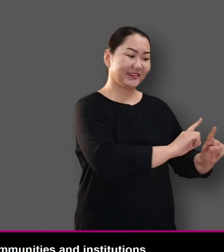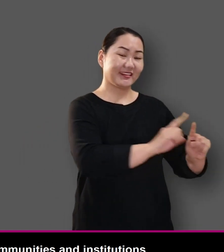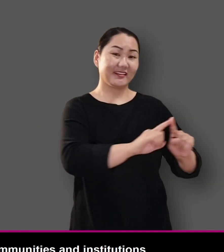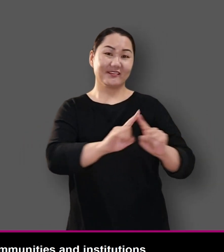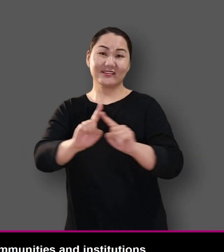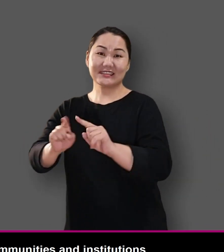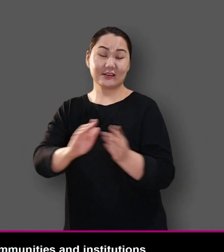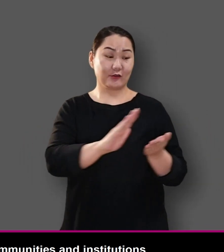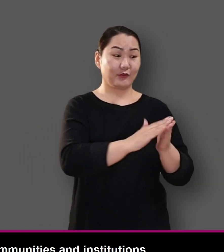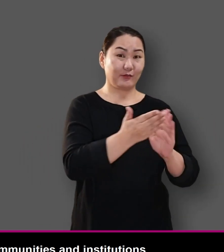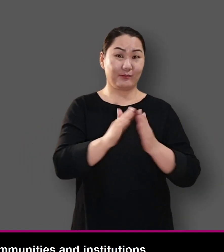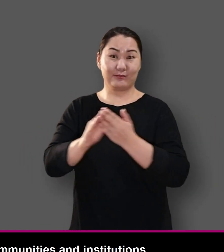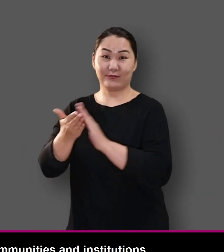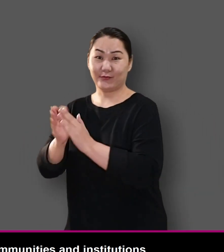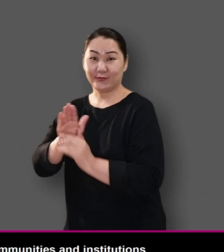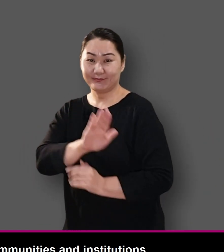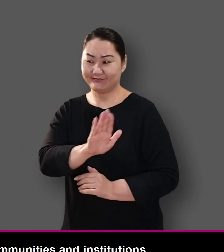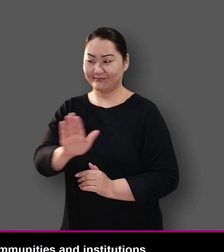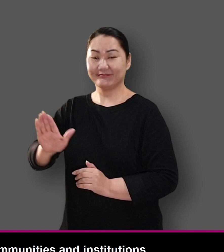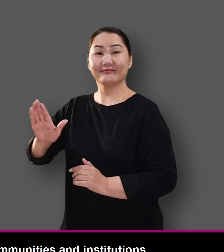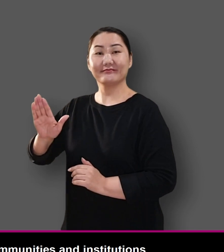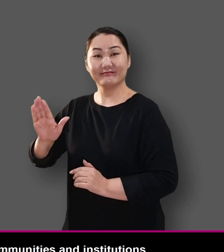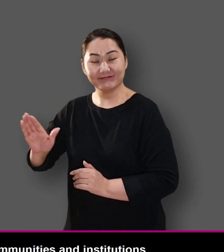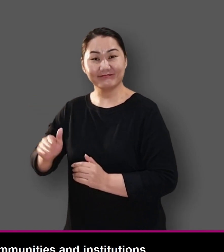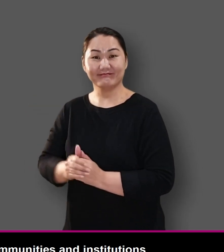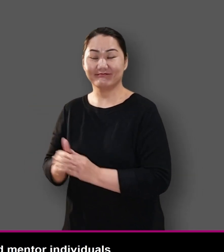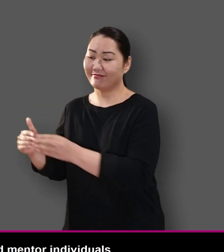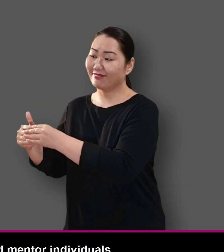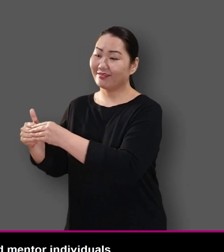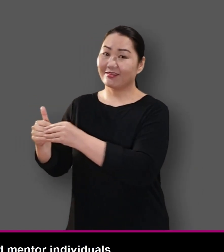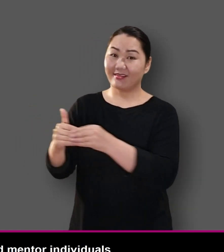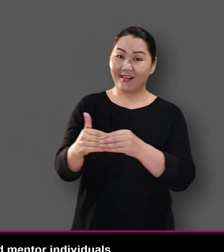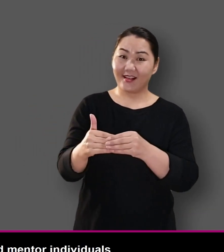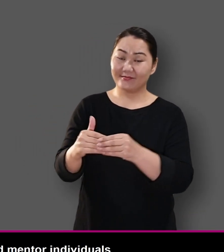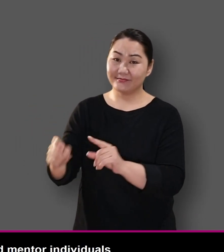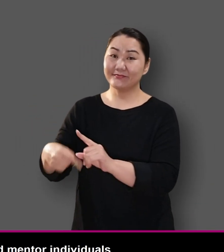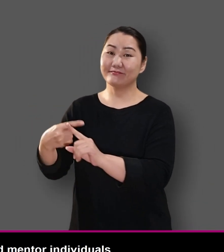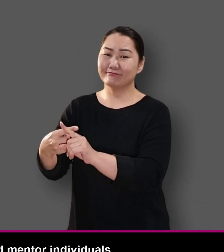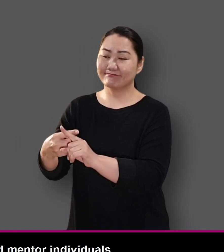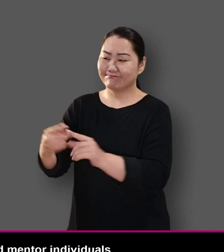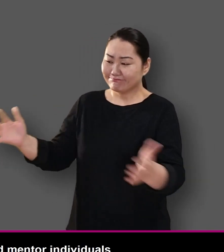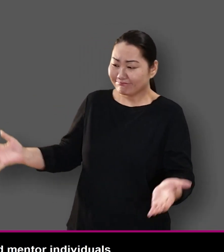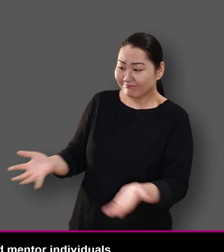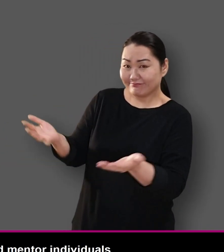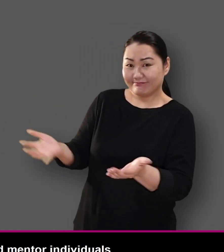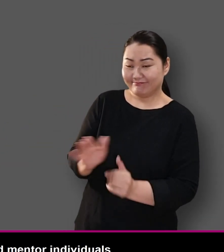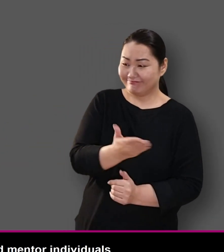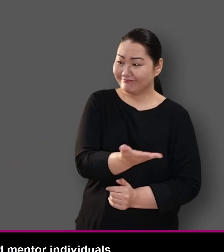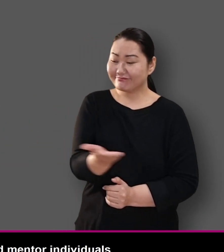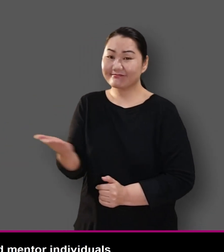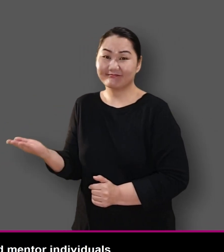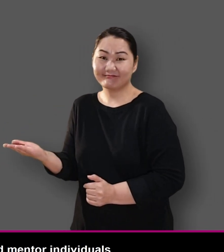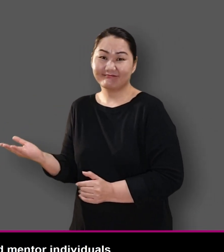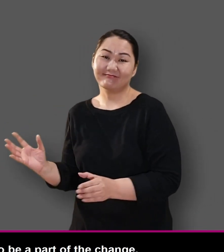within and across communities and institutions, and inspire and mentor individuals